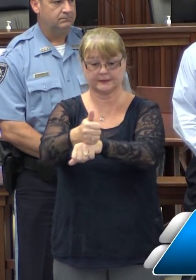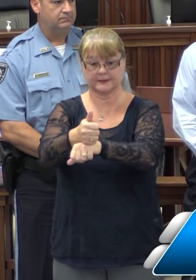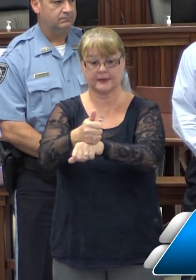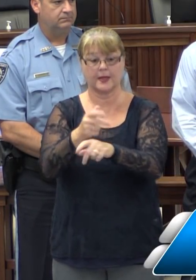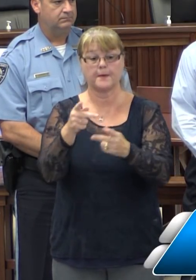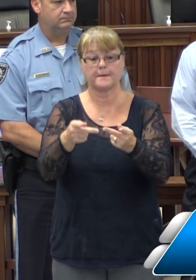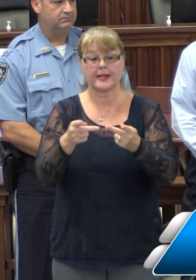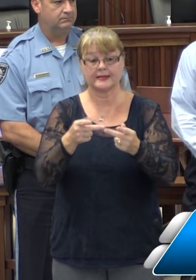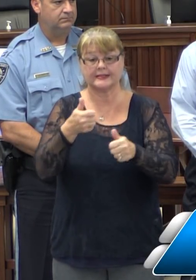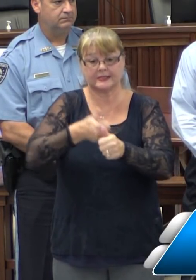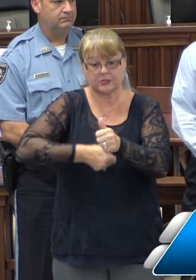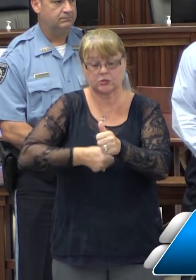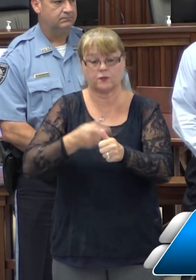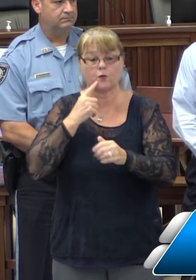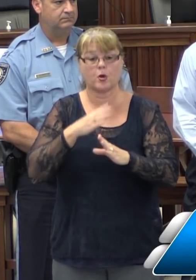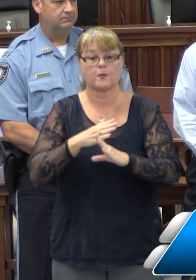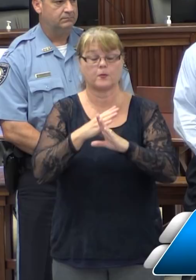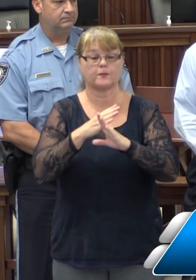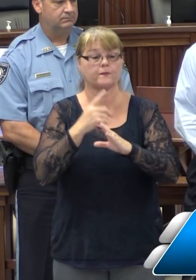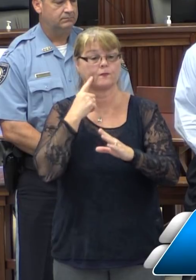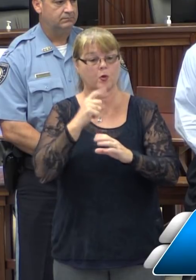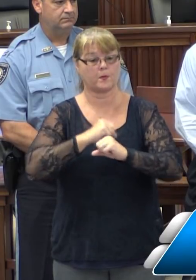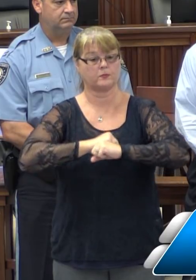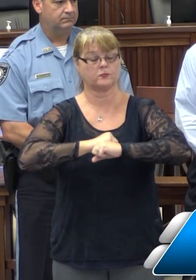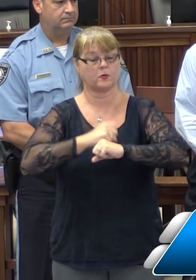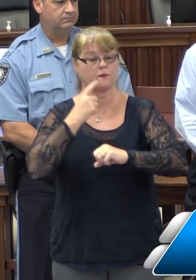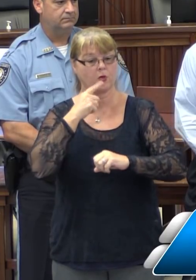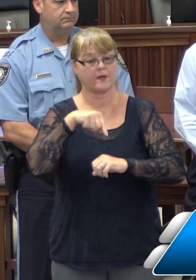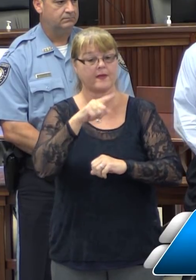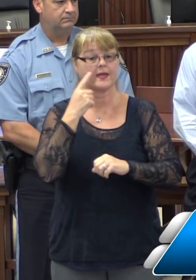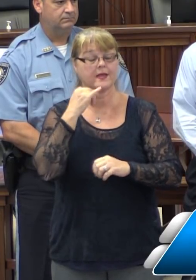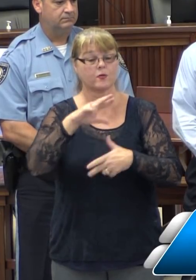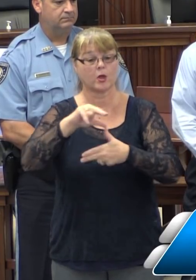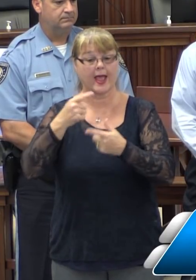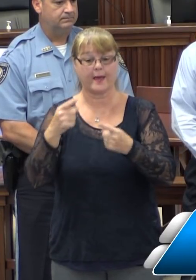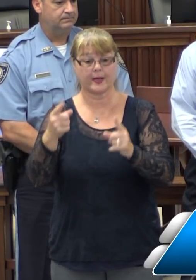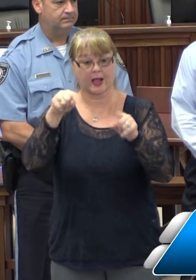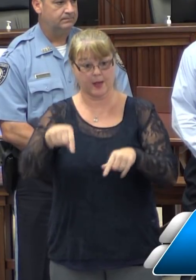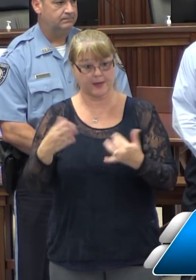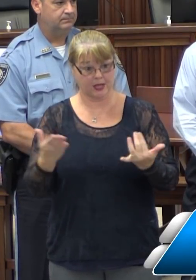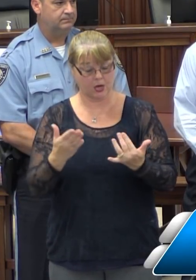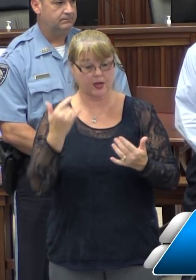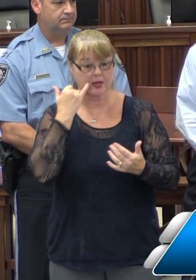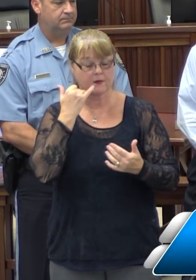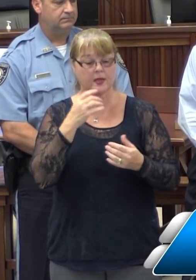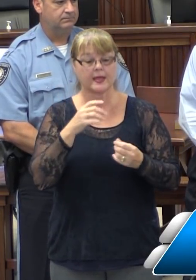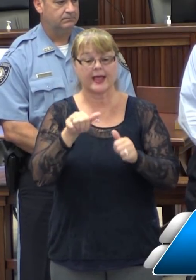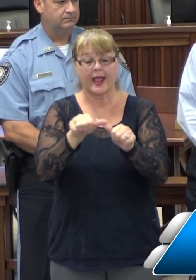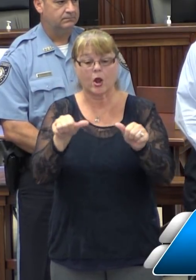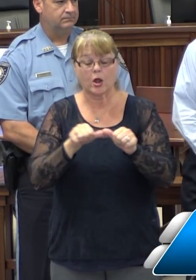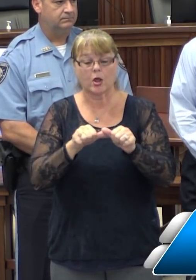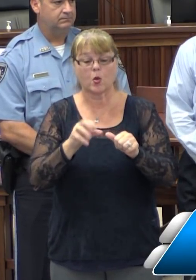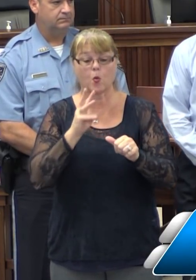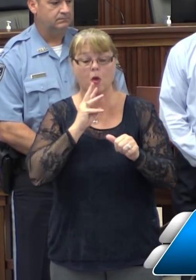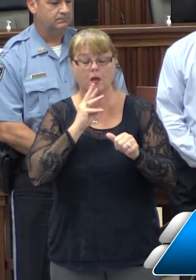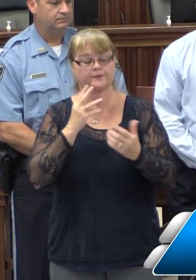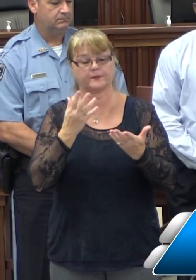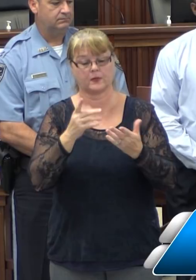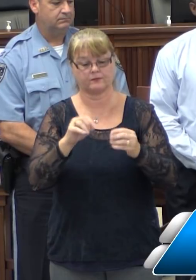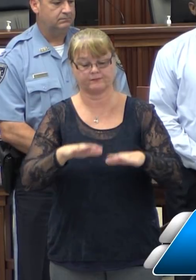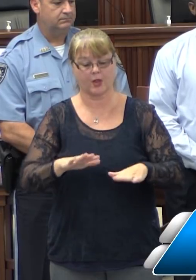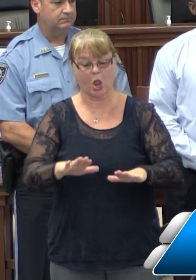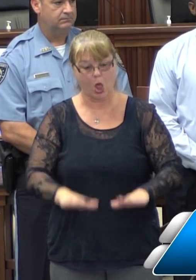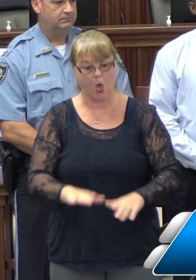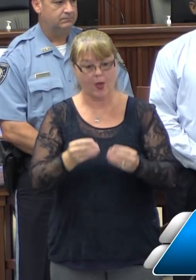a particular place where they would be protected if the storm does happen to come here. So it gets them out of low-lying areas, it gets them into higher property.